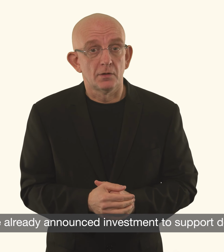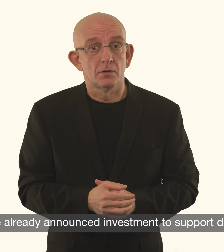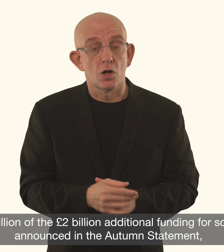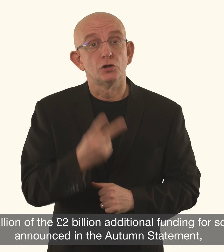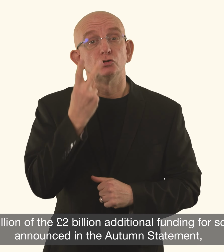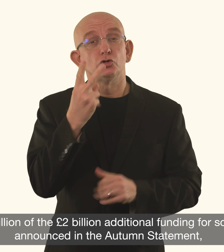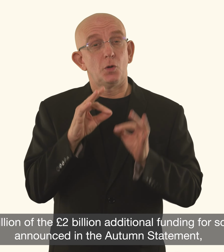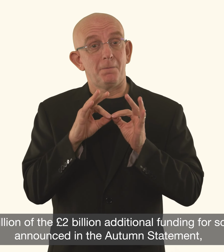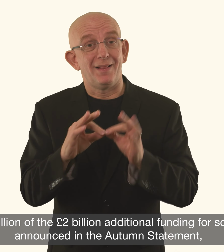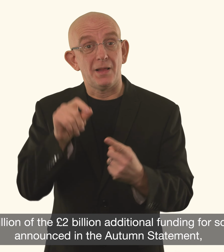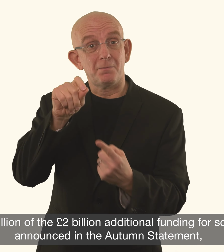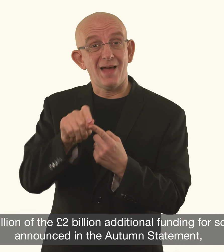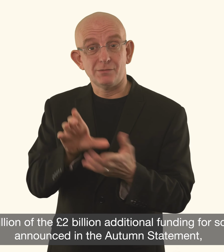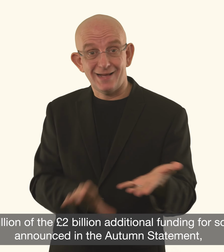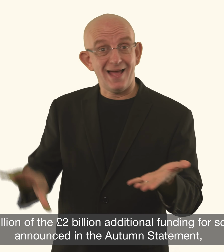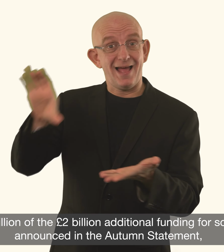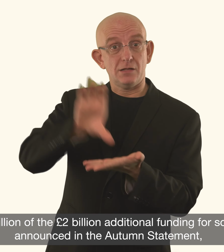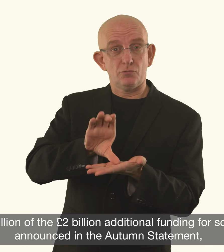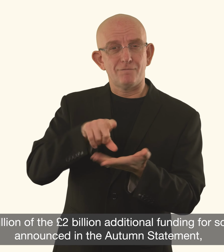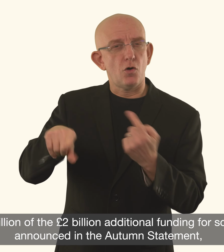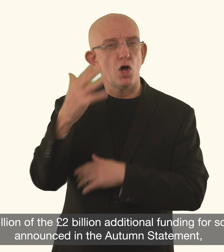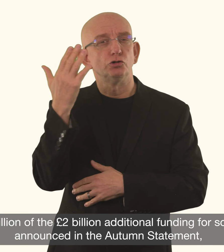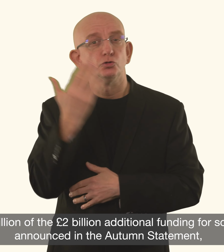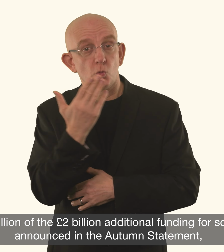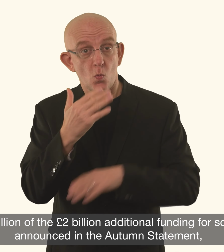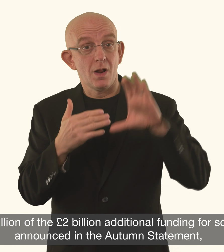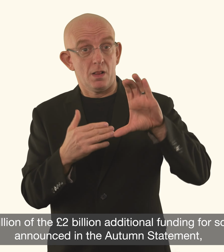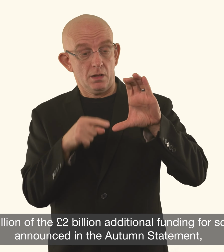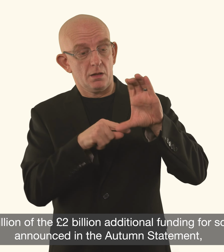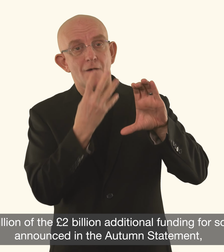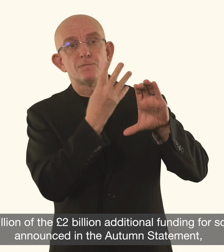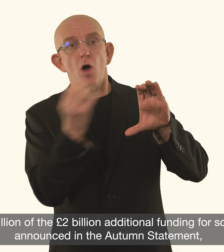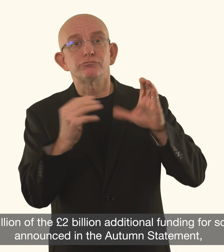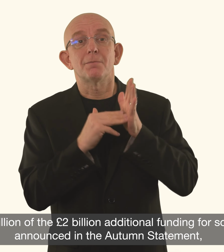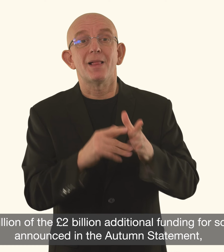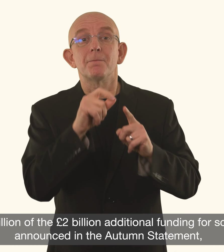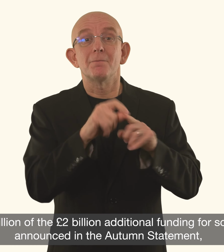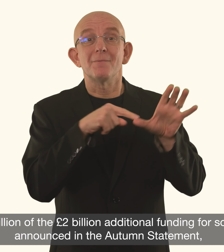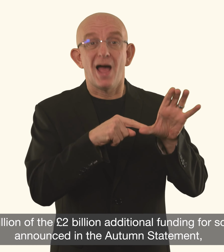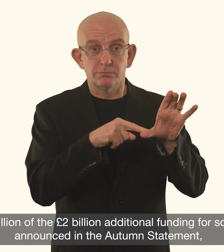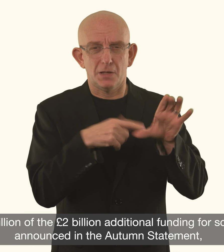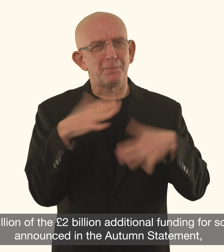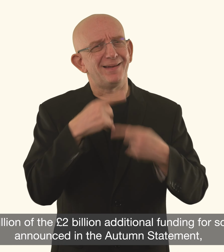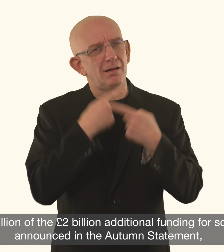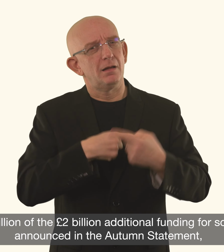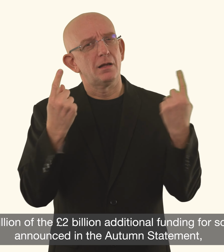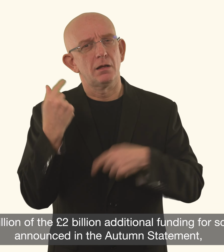$400 million of the $2 billion additional funding for schools announced in the Autumn Statement